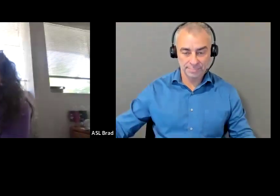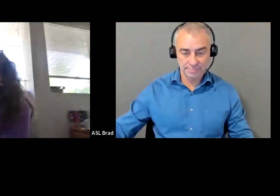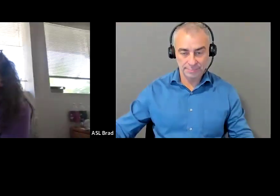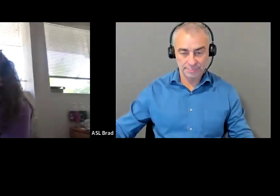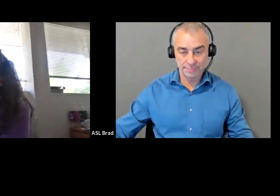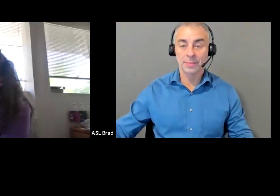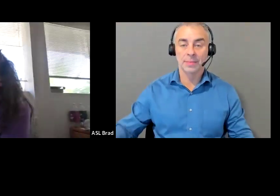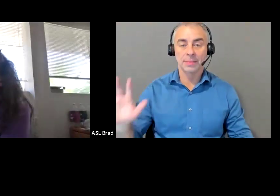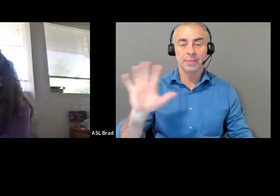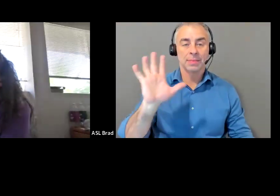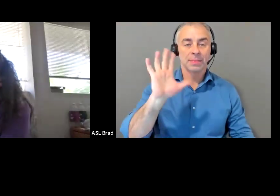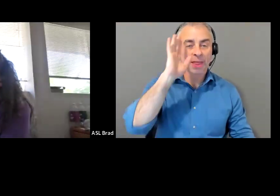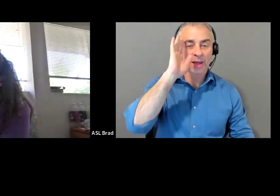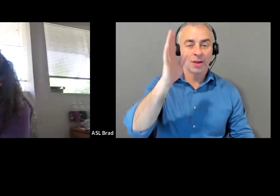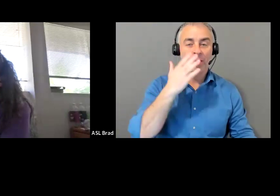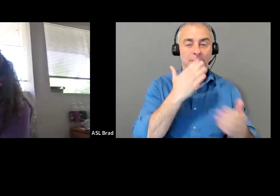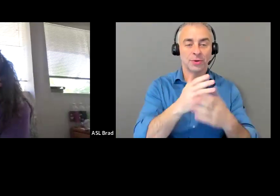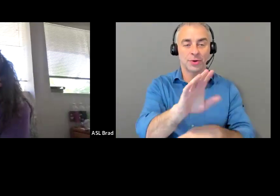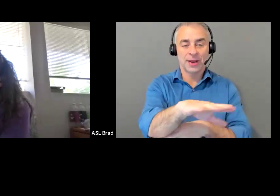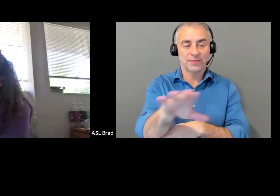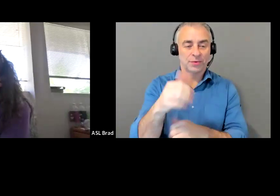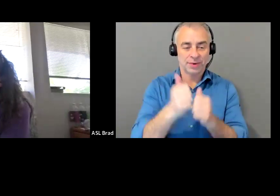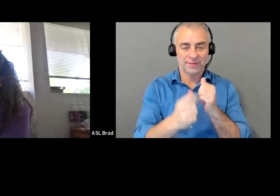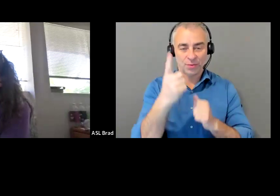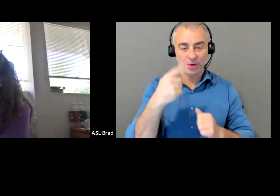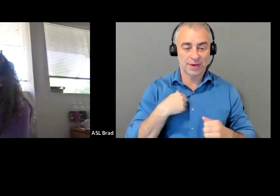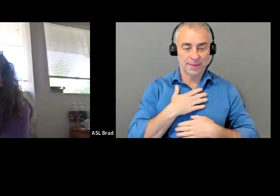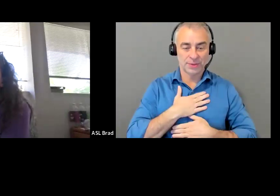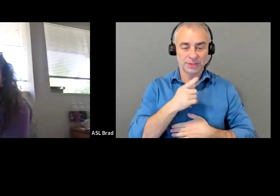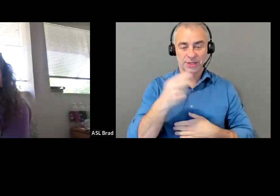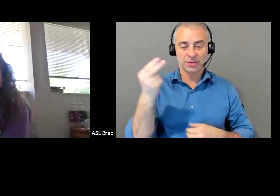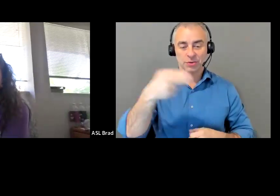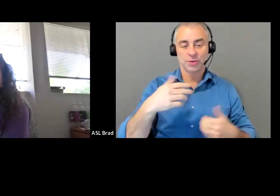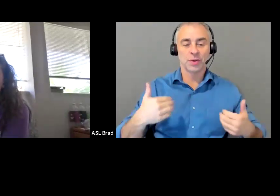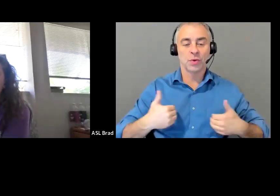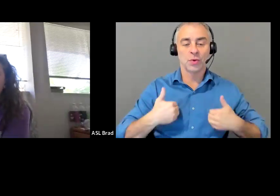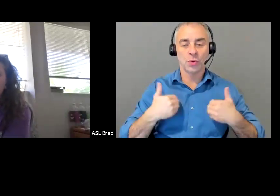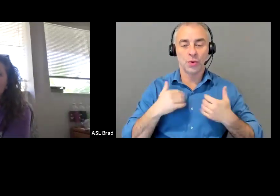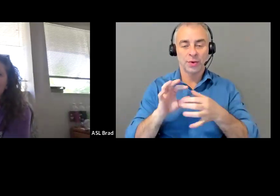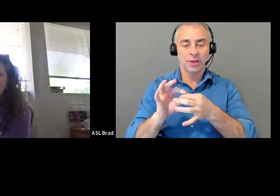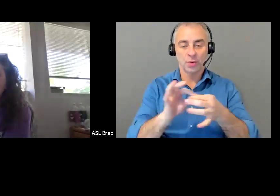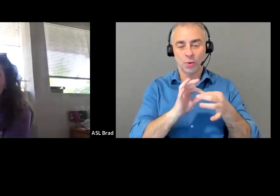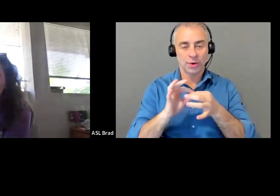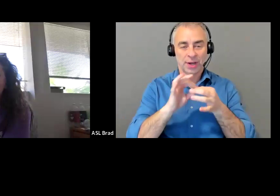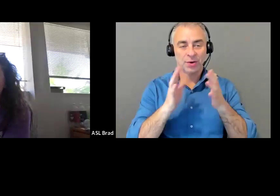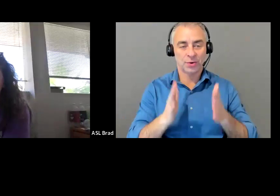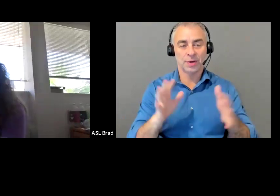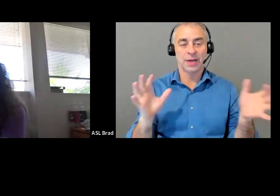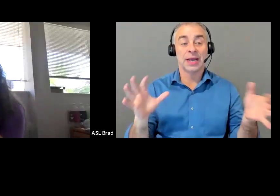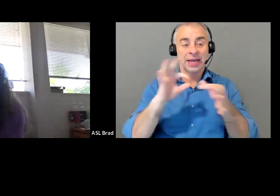Good afternoon, everyone. Thank you for joining the Youth Coordinators Connect call for